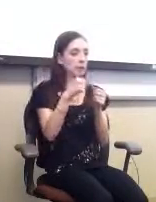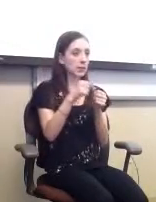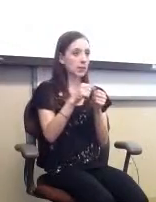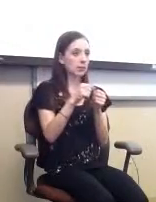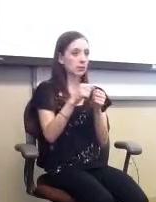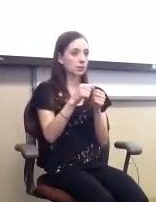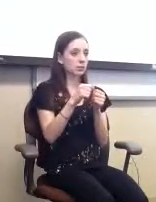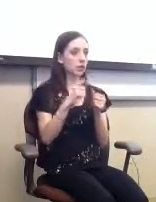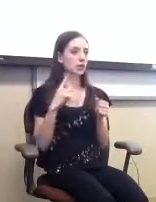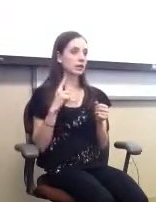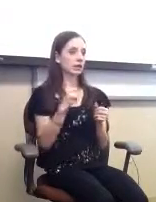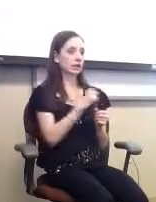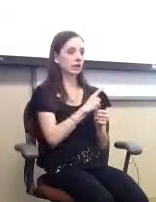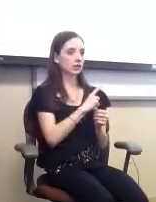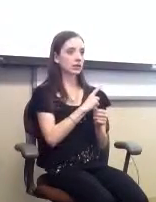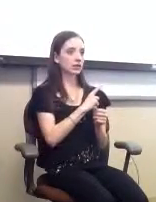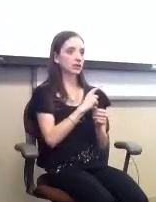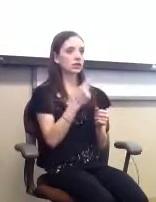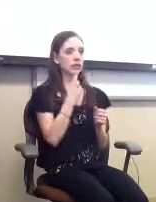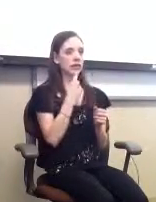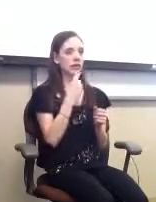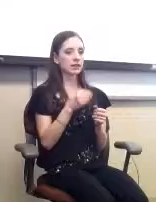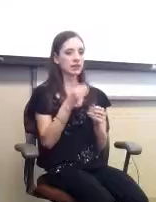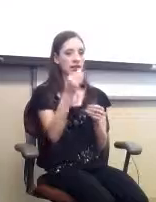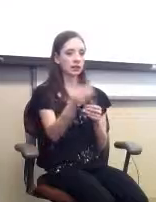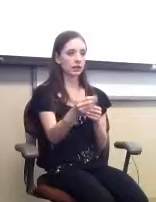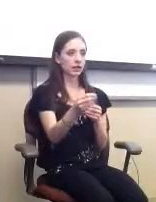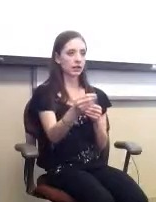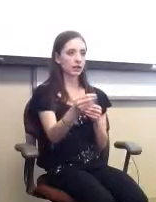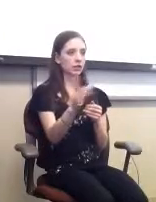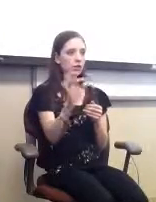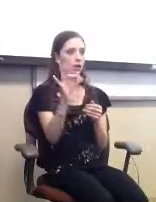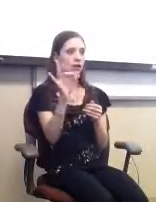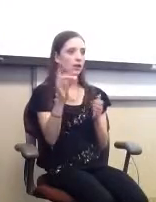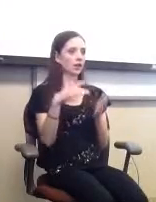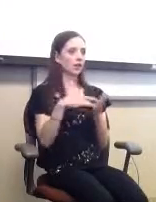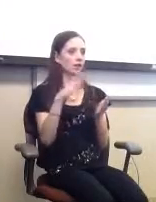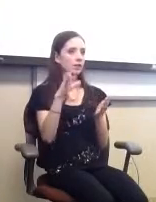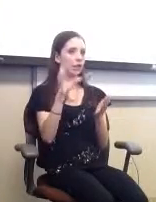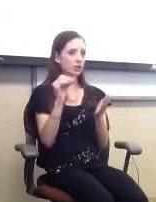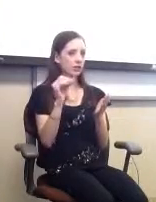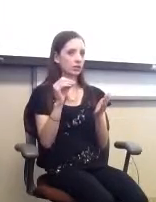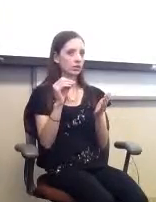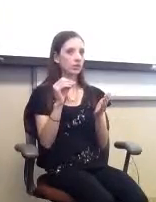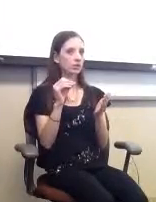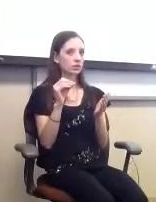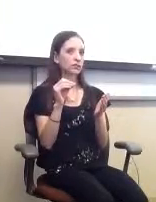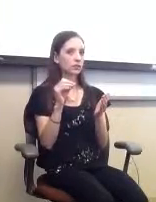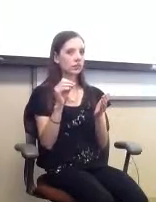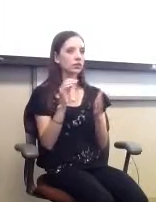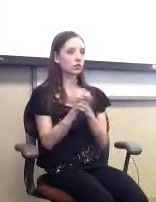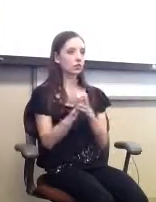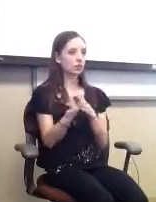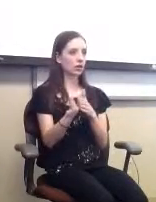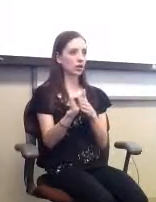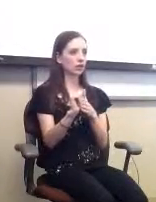give you $100,000 and you spend it on one person, or would you be better off spending it on 20 people at $5,000 each? Because they look at